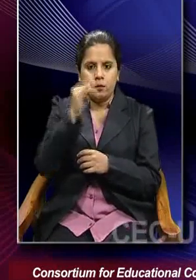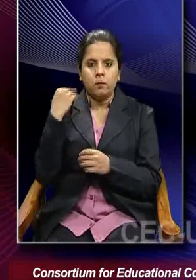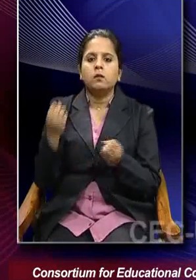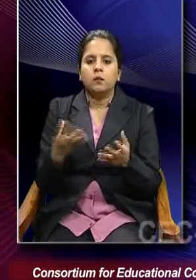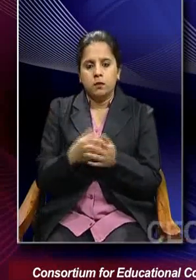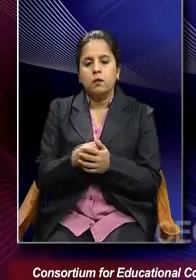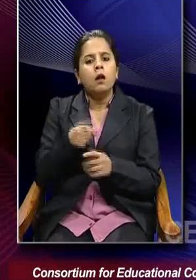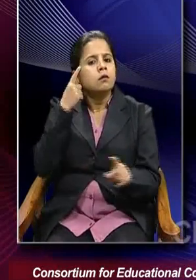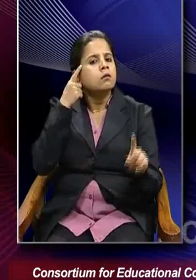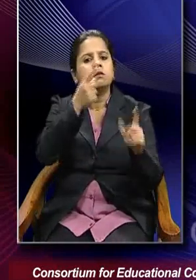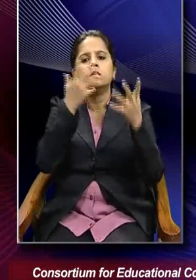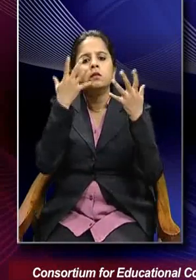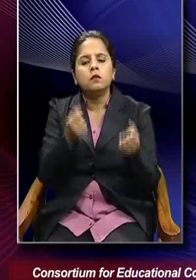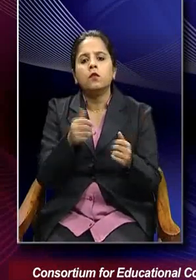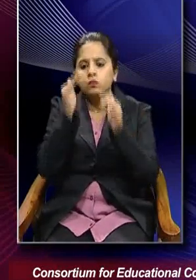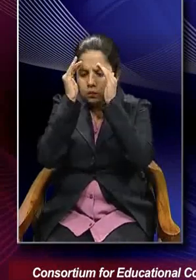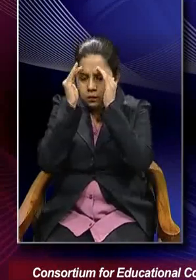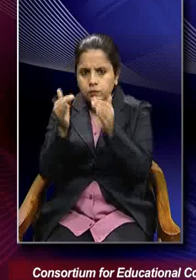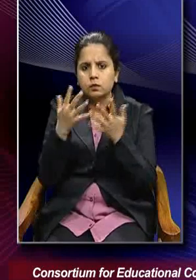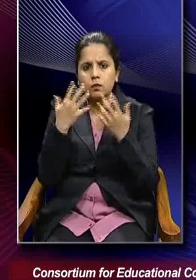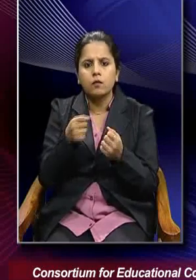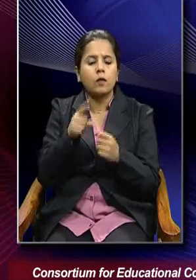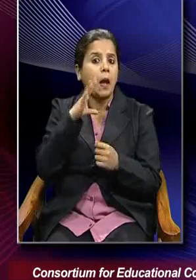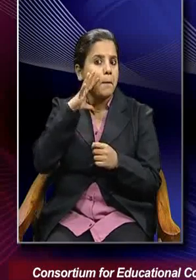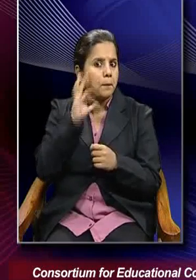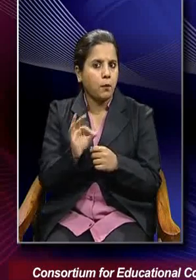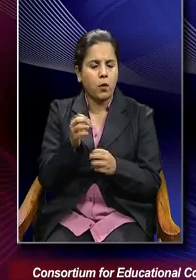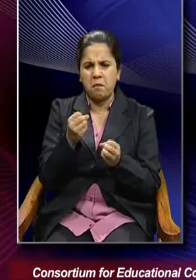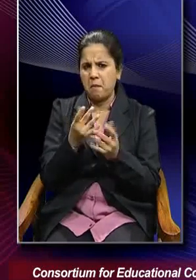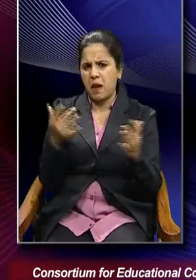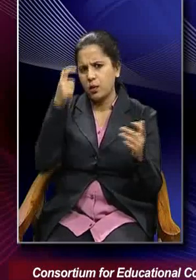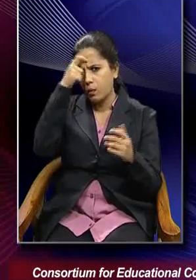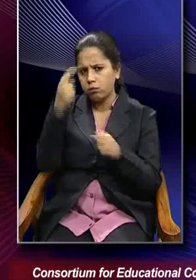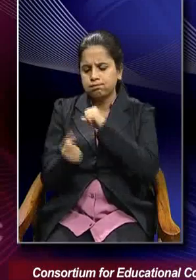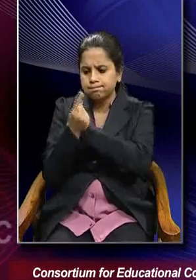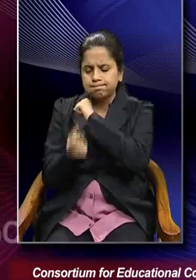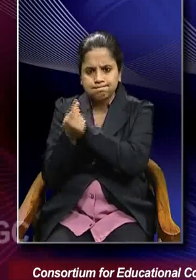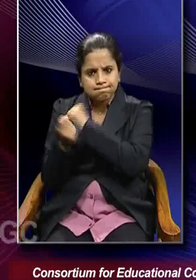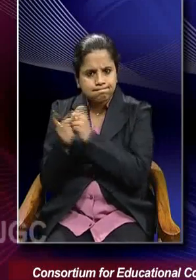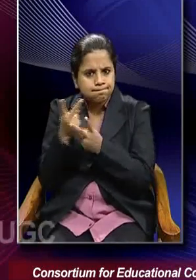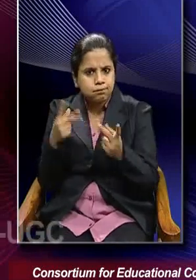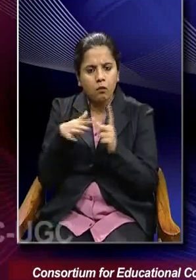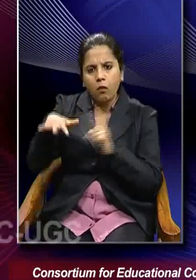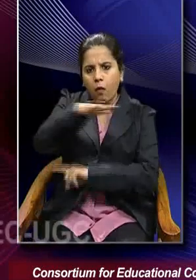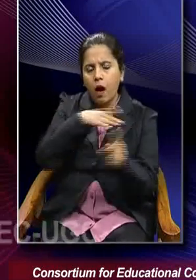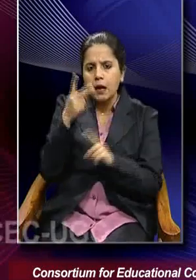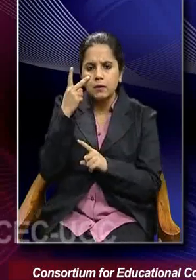the purpose was to focus on importance of many issues in the areas